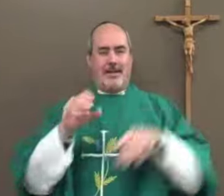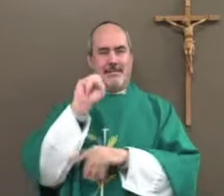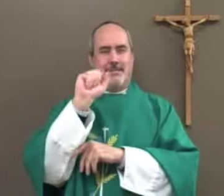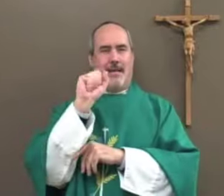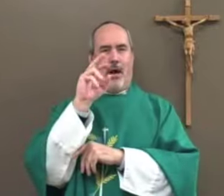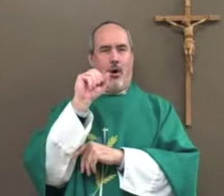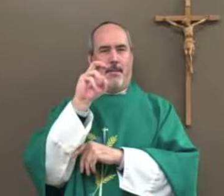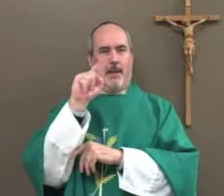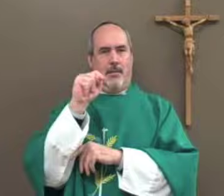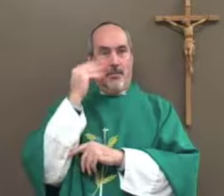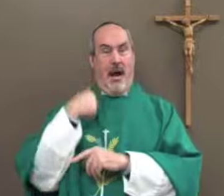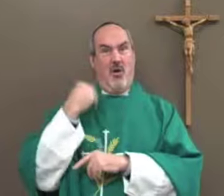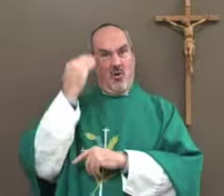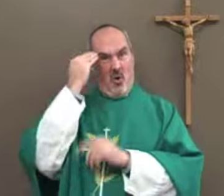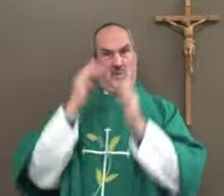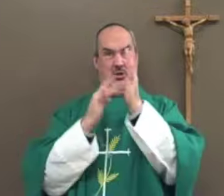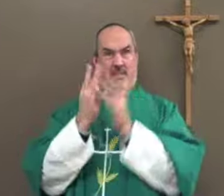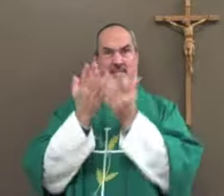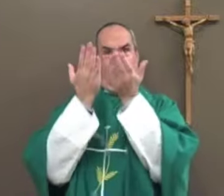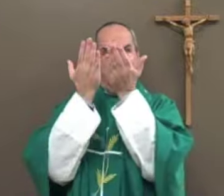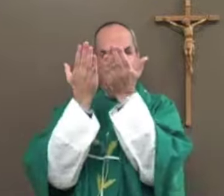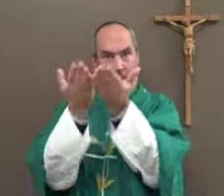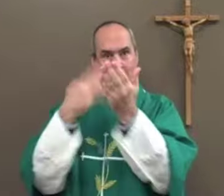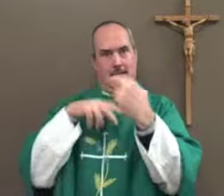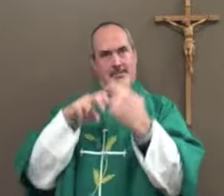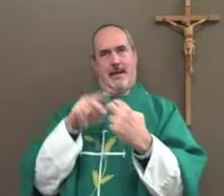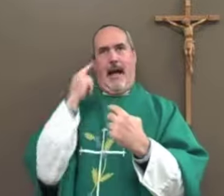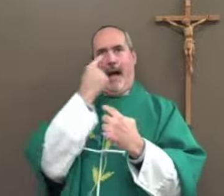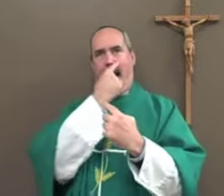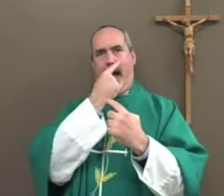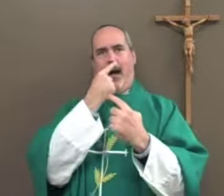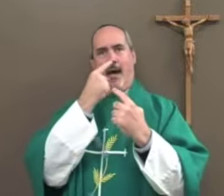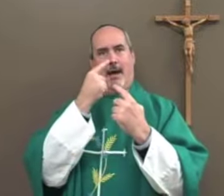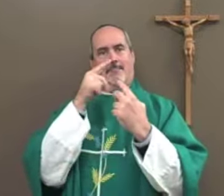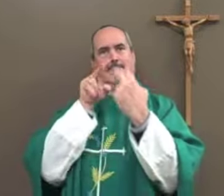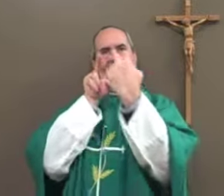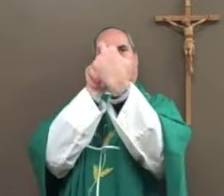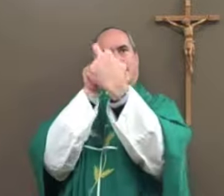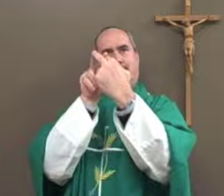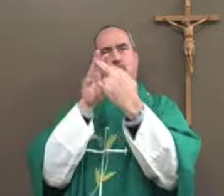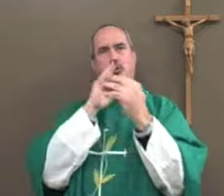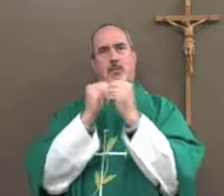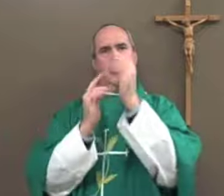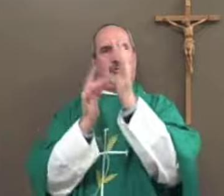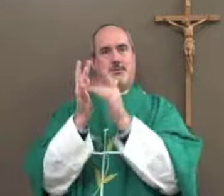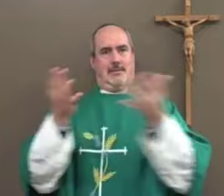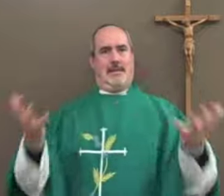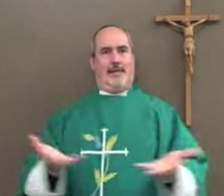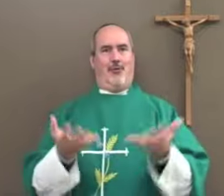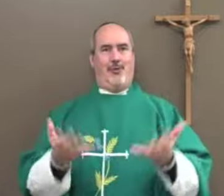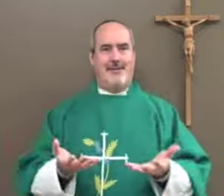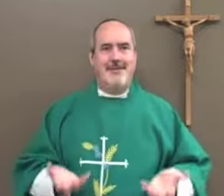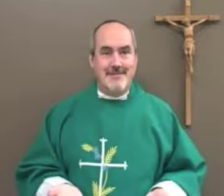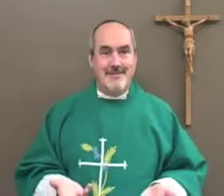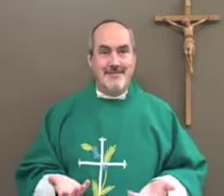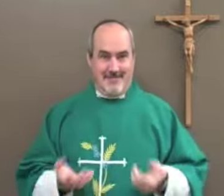pray in front of the sacraments because I know Jesus is there and I can look at him and talk to